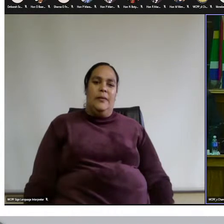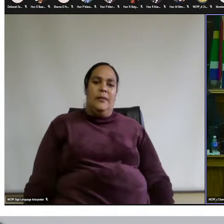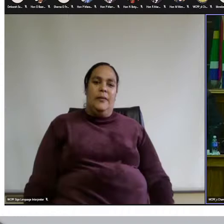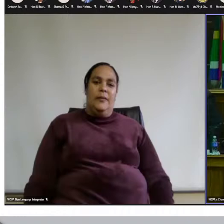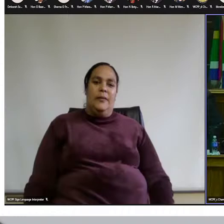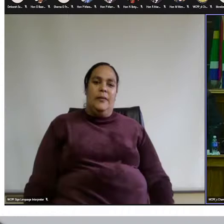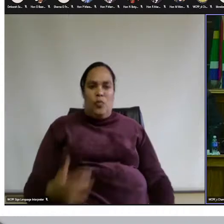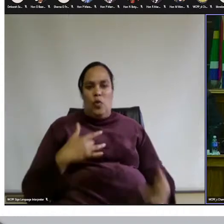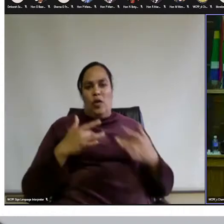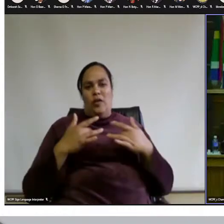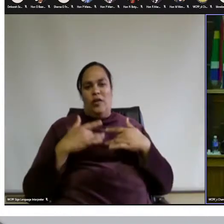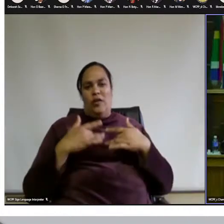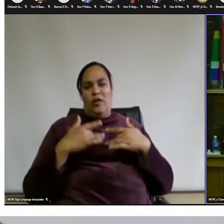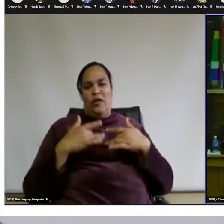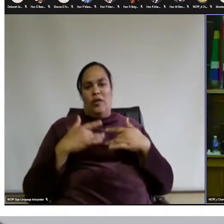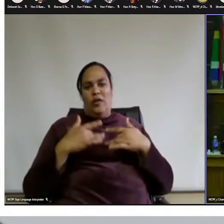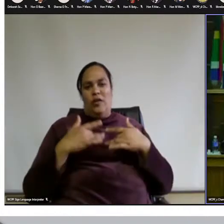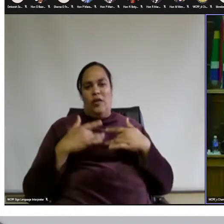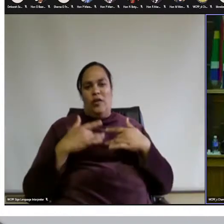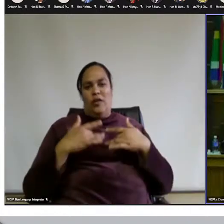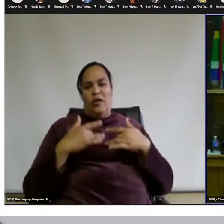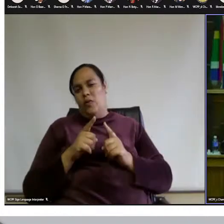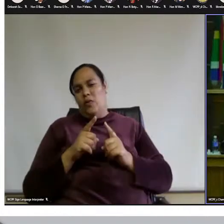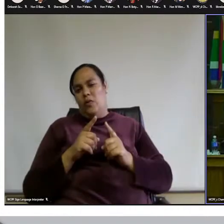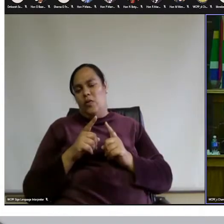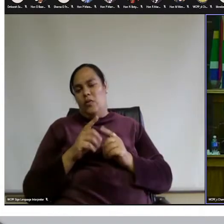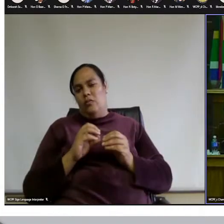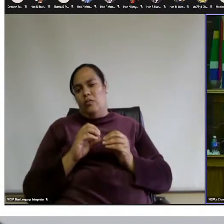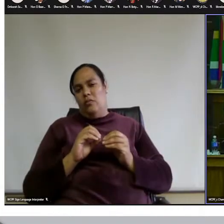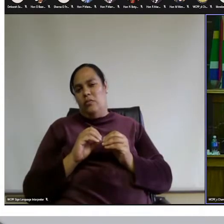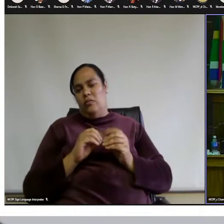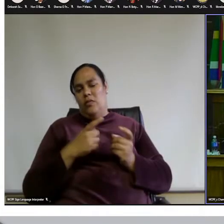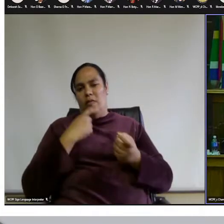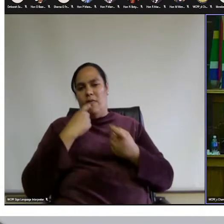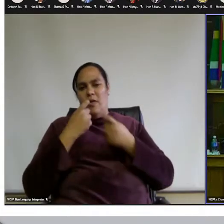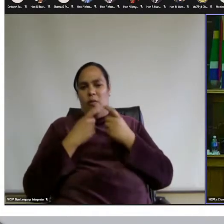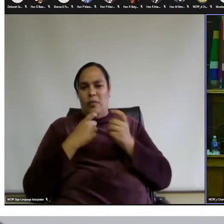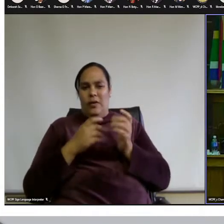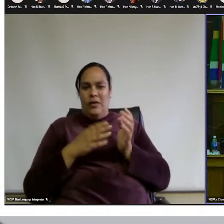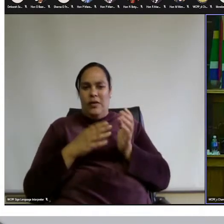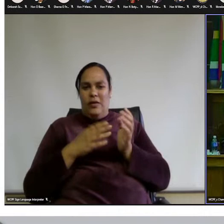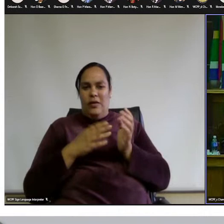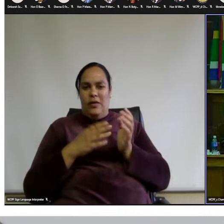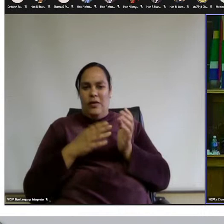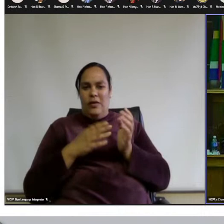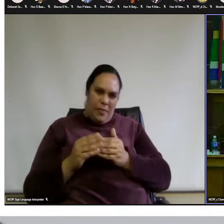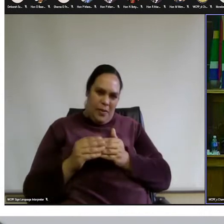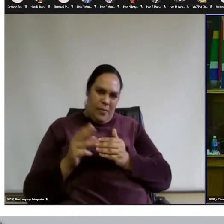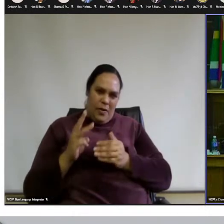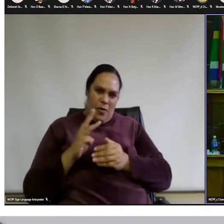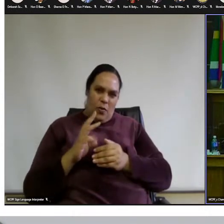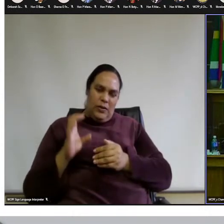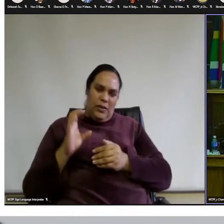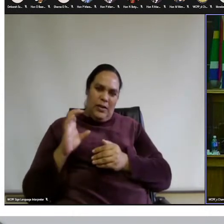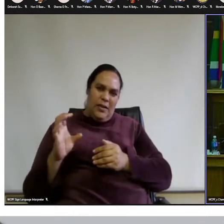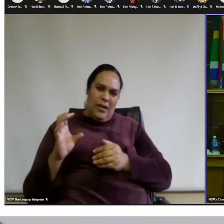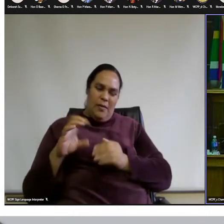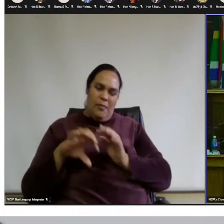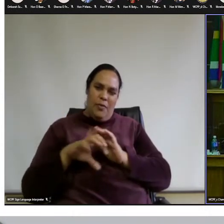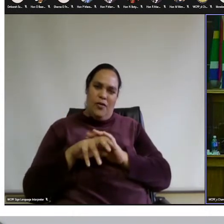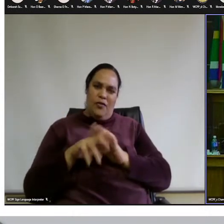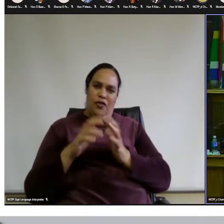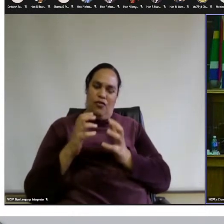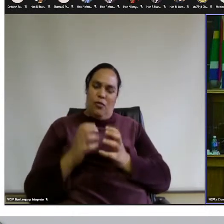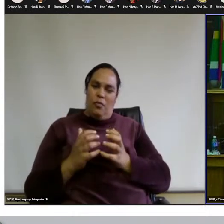Consideration of report of the Conduct Committee on a complaint against an Honourable Member of the Western Cape Provincial